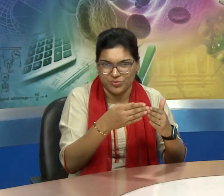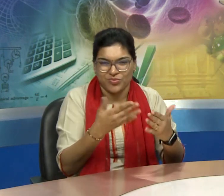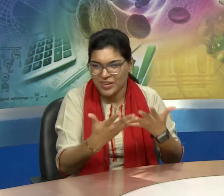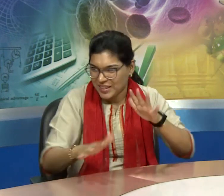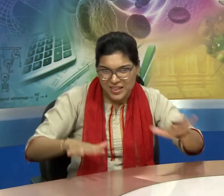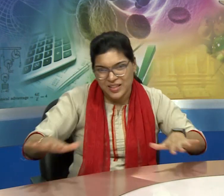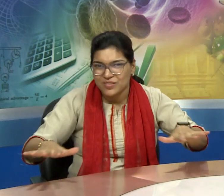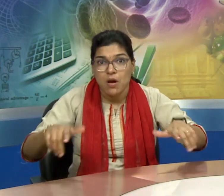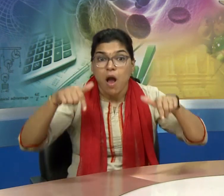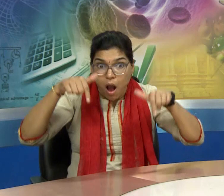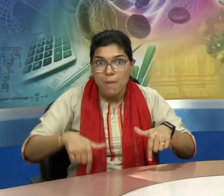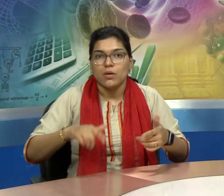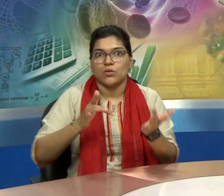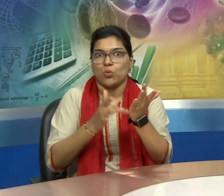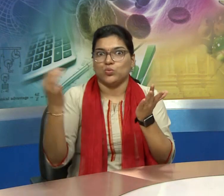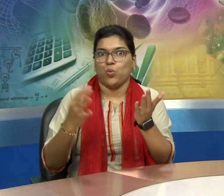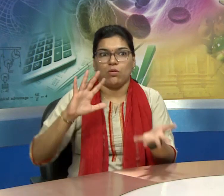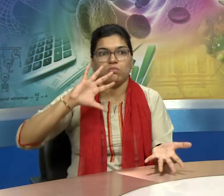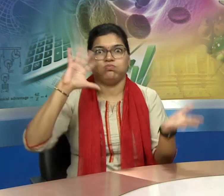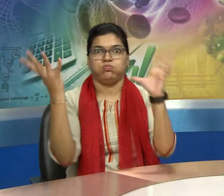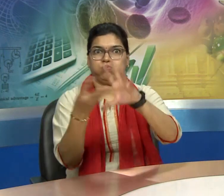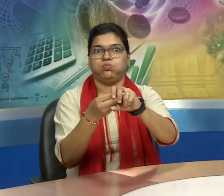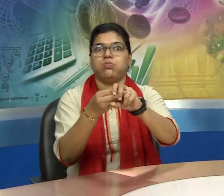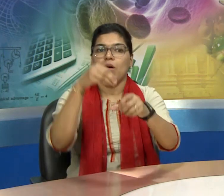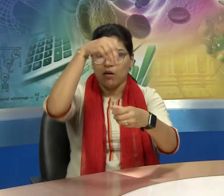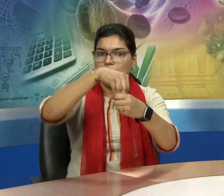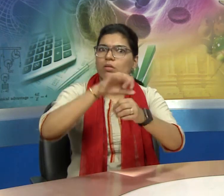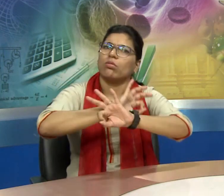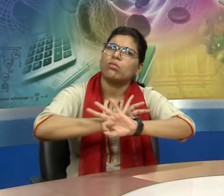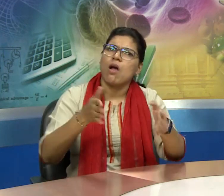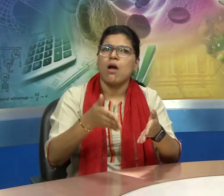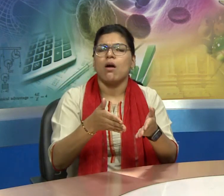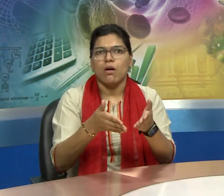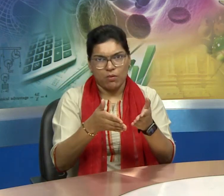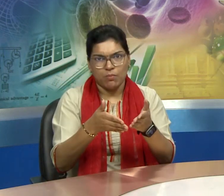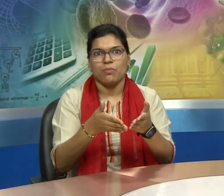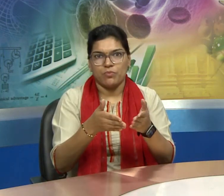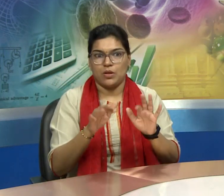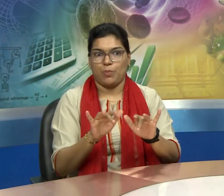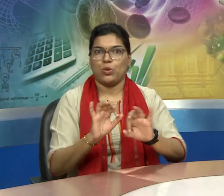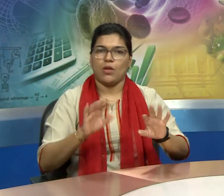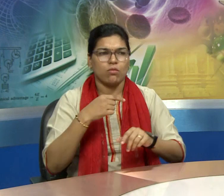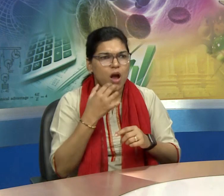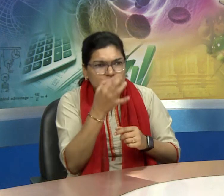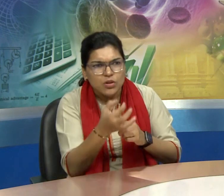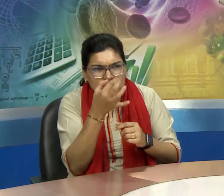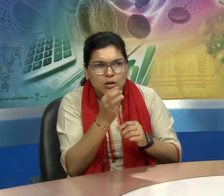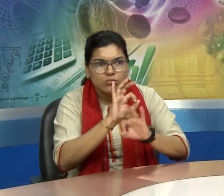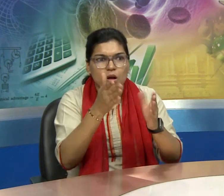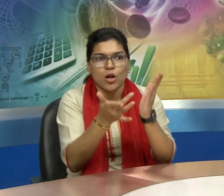virtual. We use Google Map, which is virtual, for any work. Whatever information